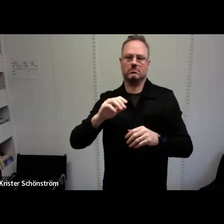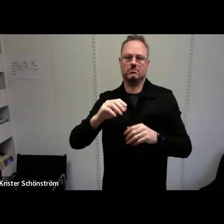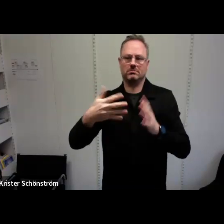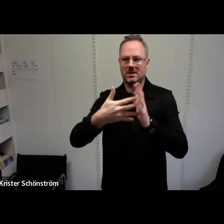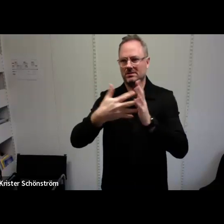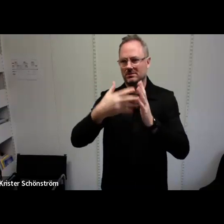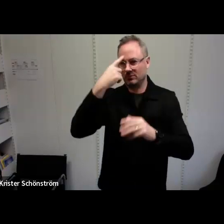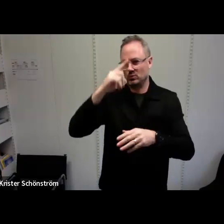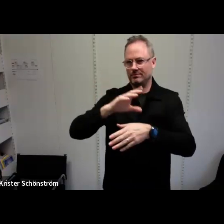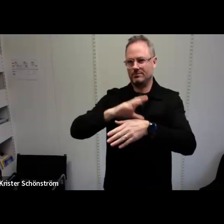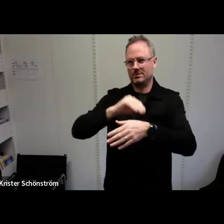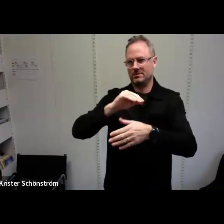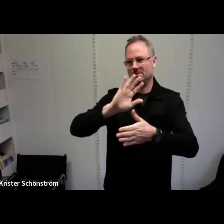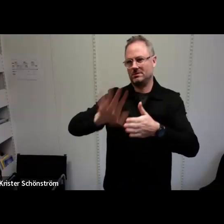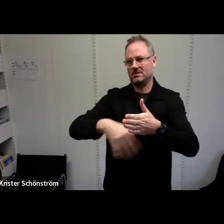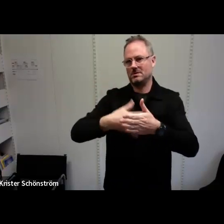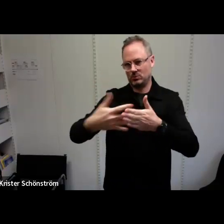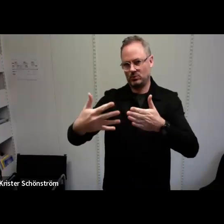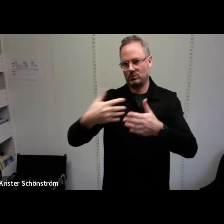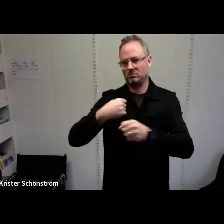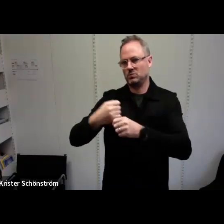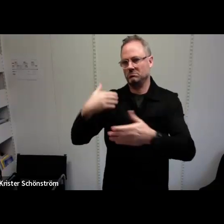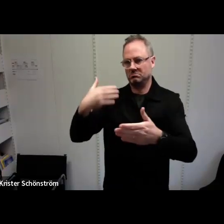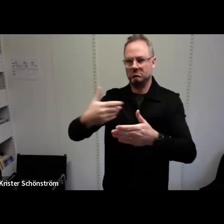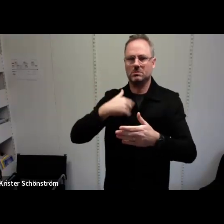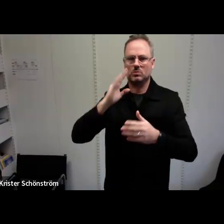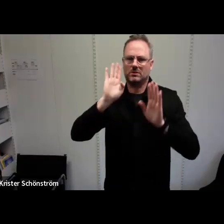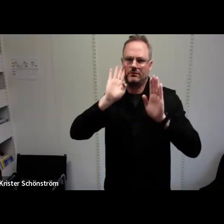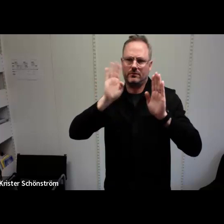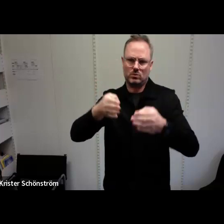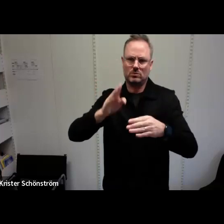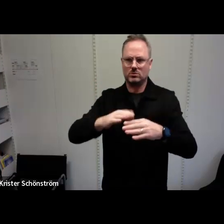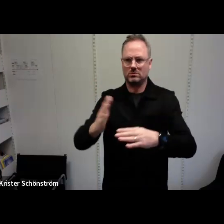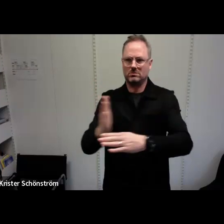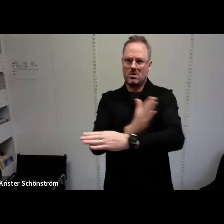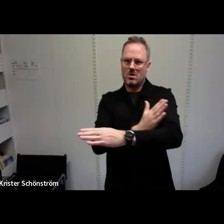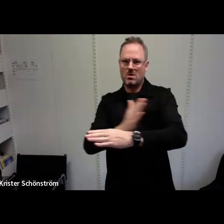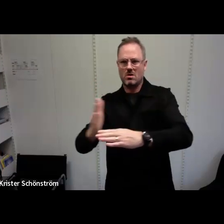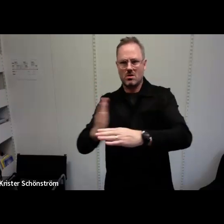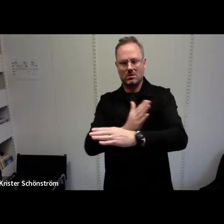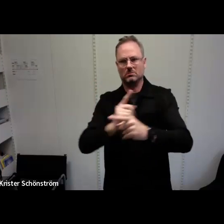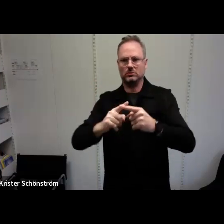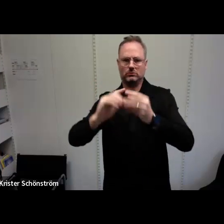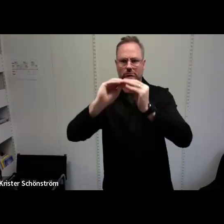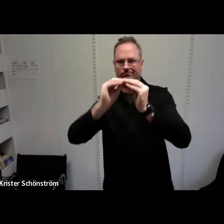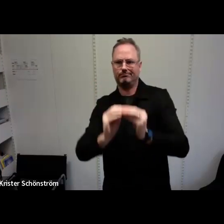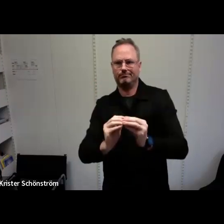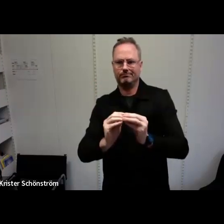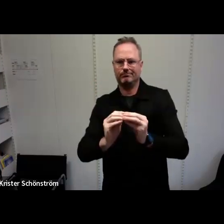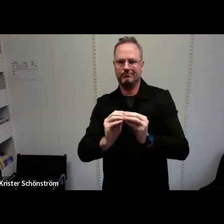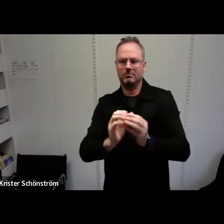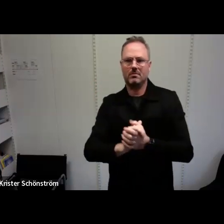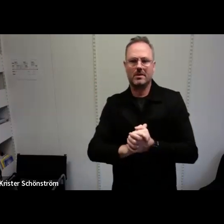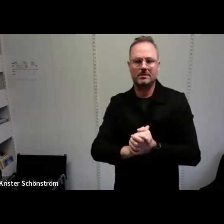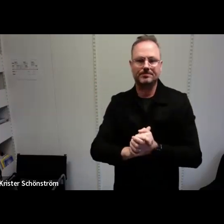Today, I'm going to be talking about the development of the Swedish Sign Language test, of which we have done the CRT for,